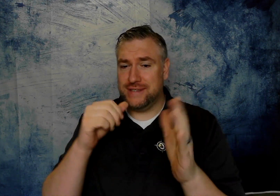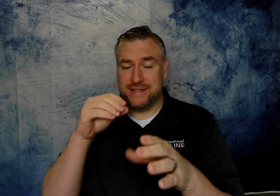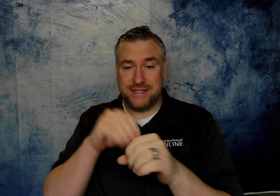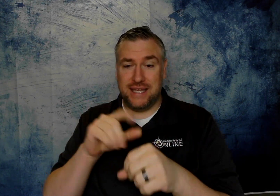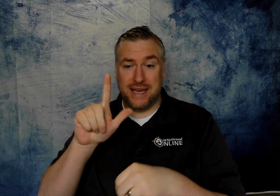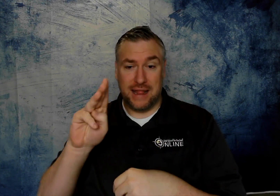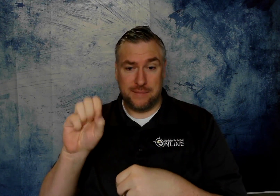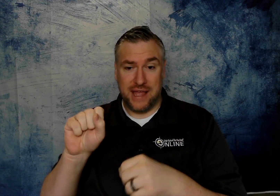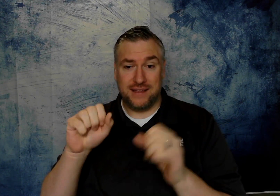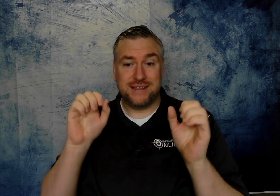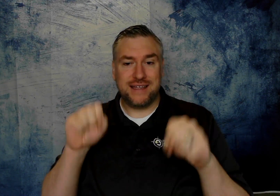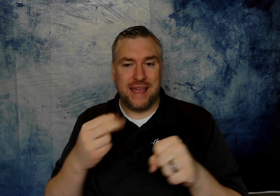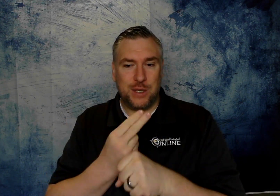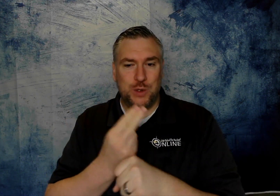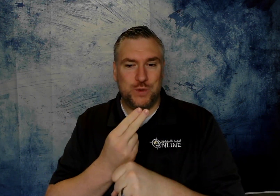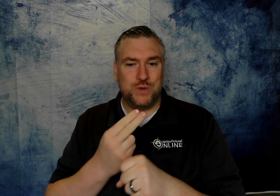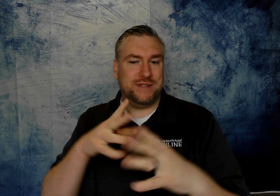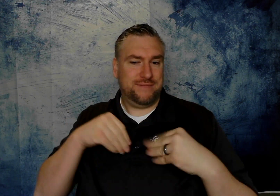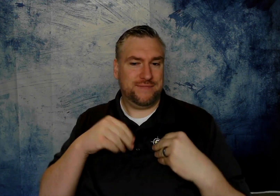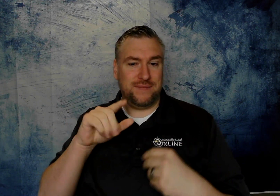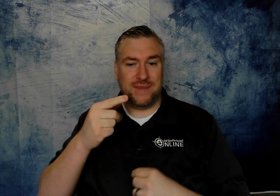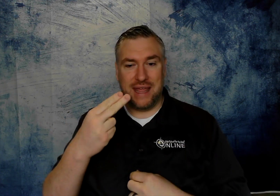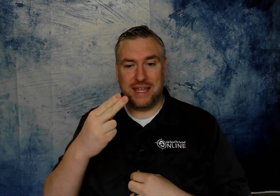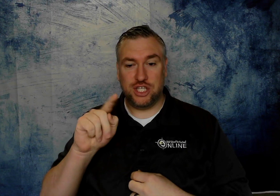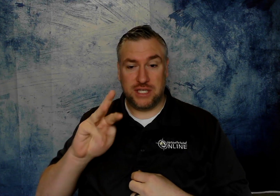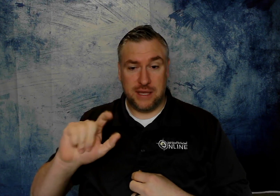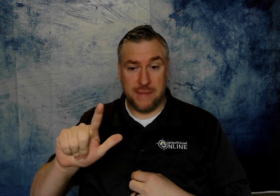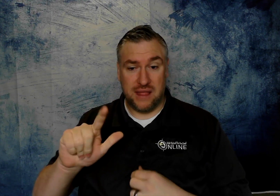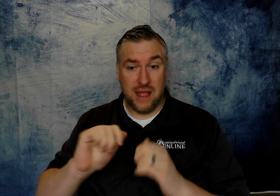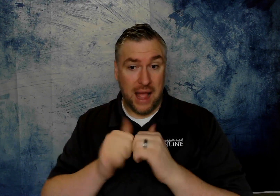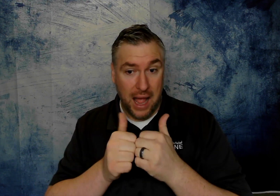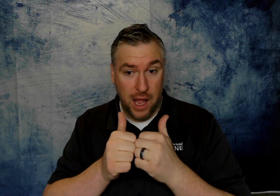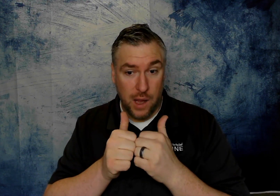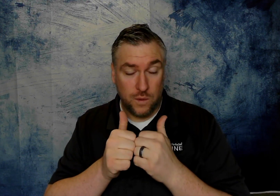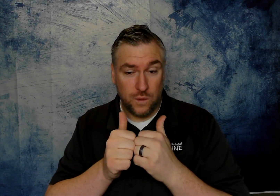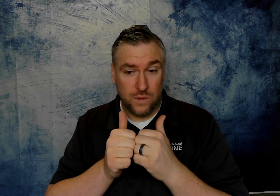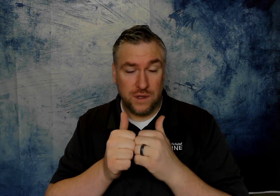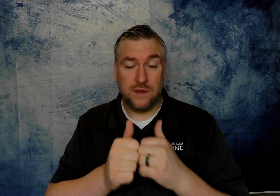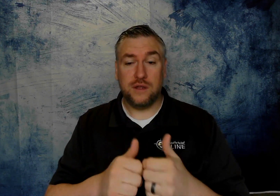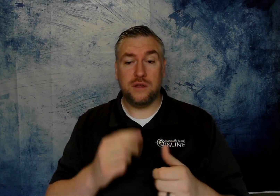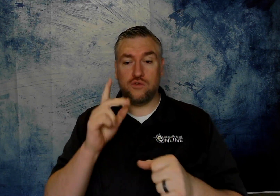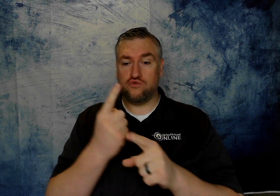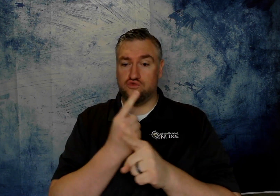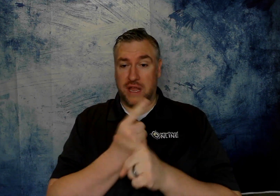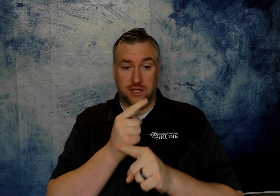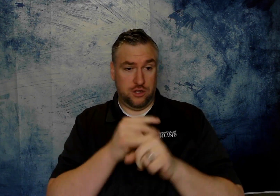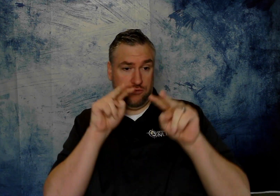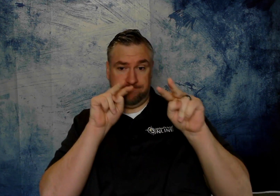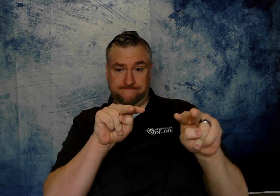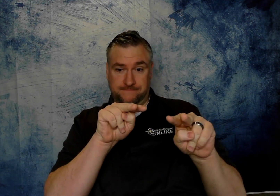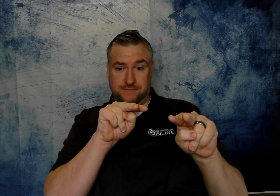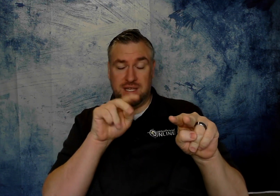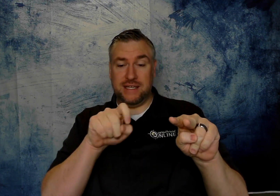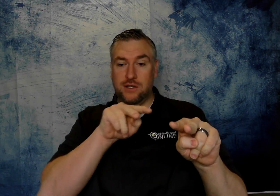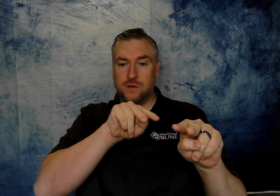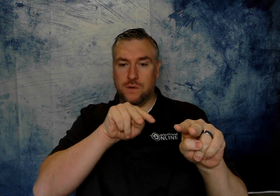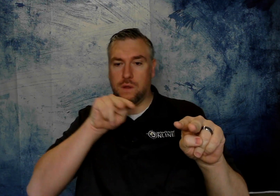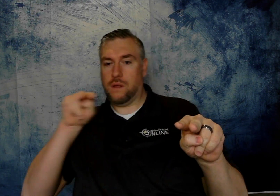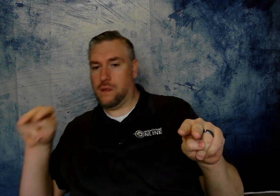of the pages in an LMS can use and can accept HTML code. How? So there's the regular